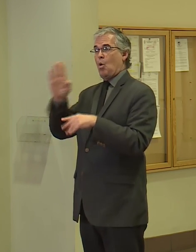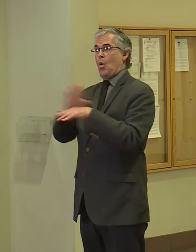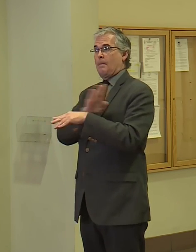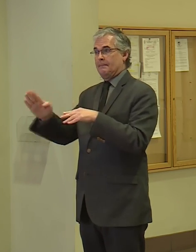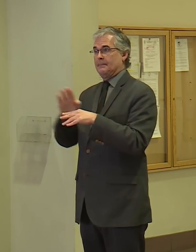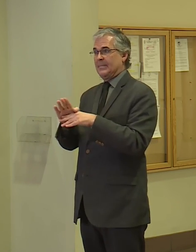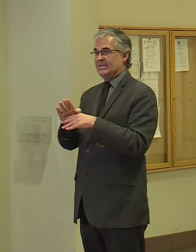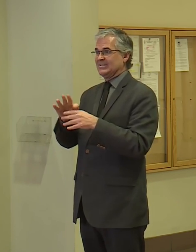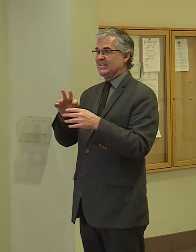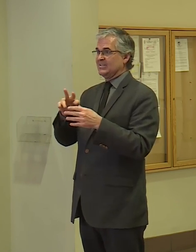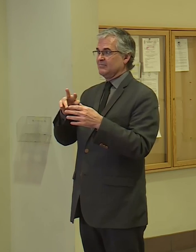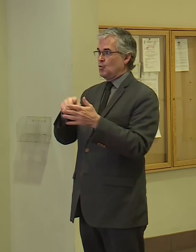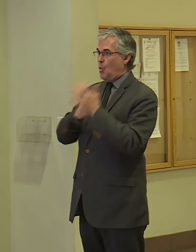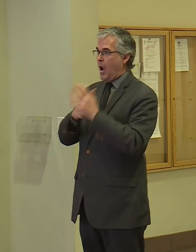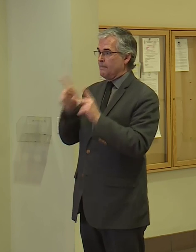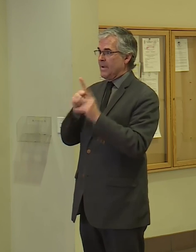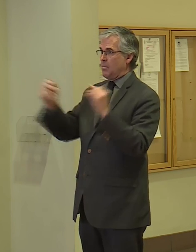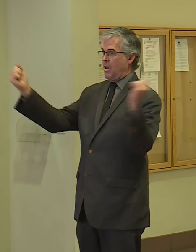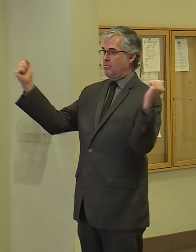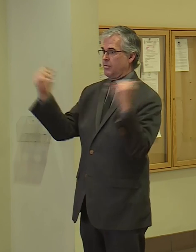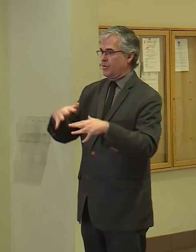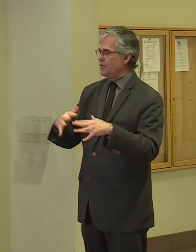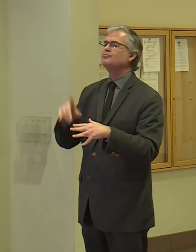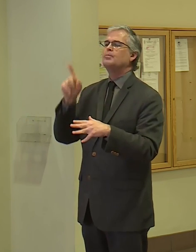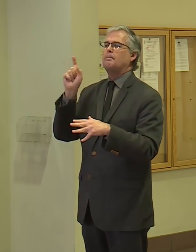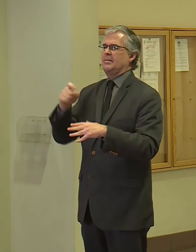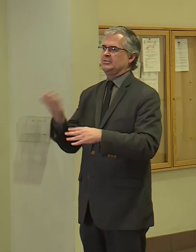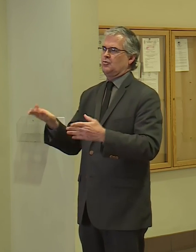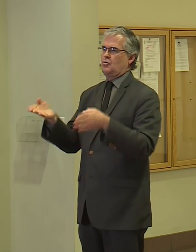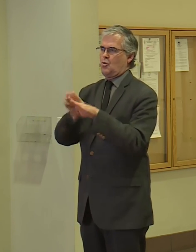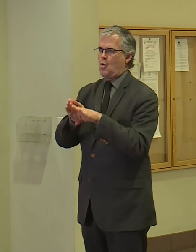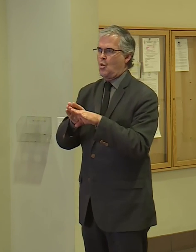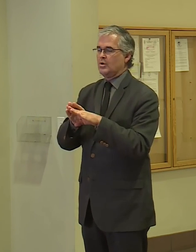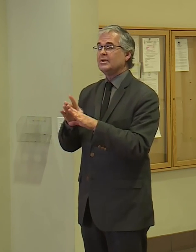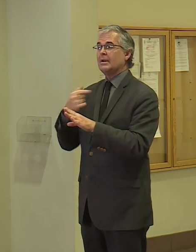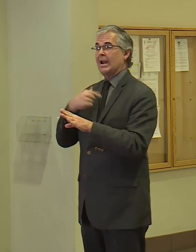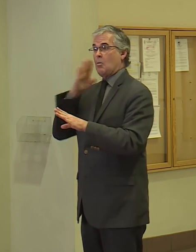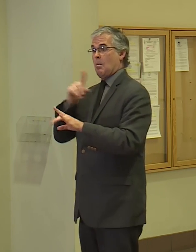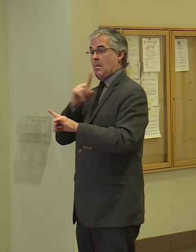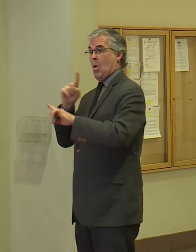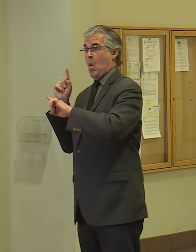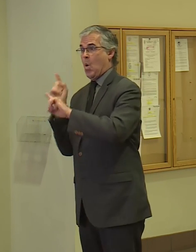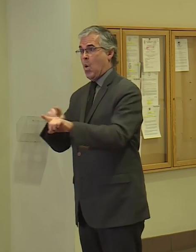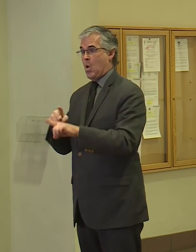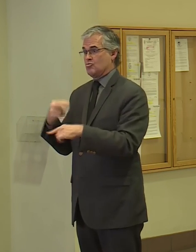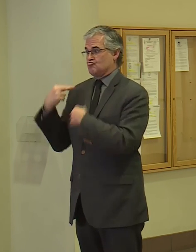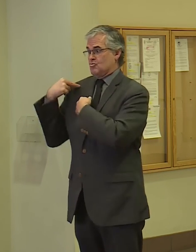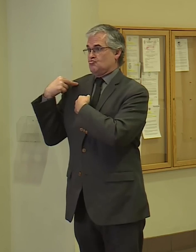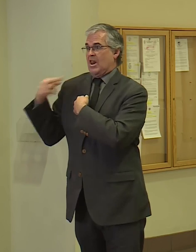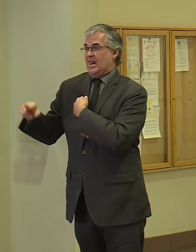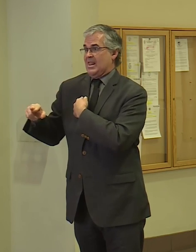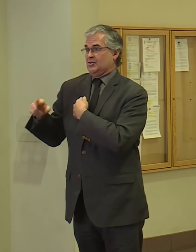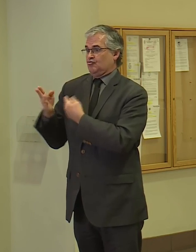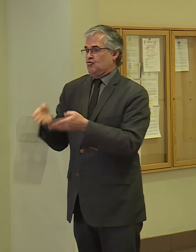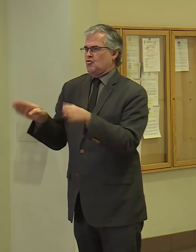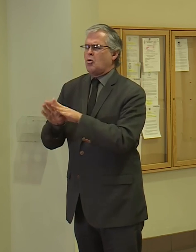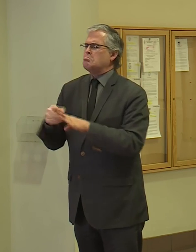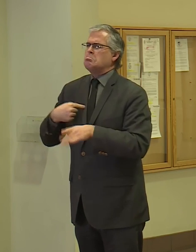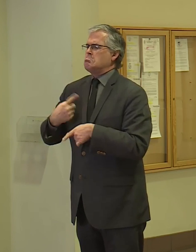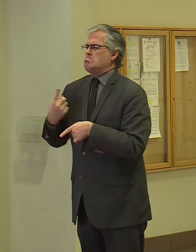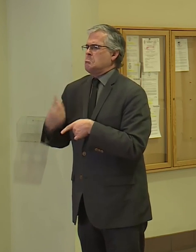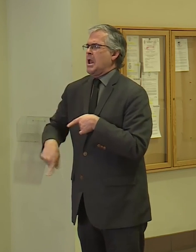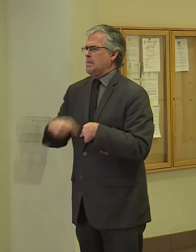not be open although I cannot will not say the places of worship should be closed I strongly urge our faith